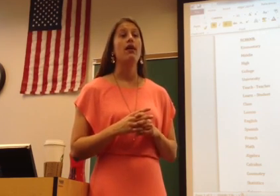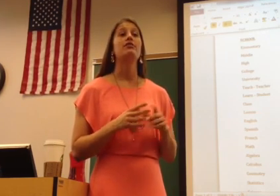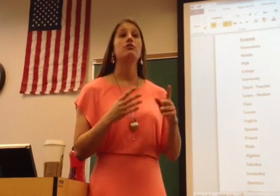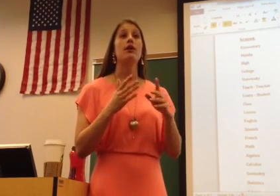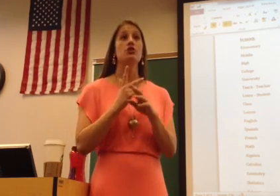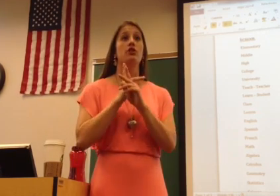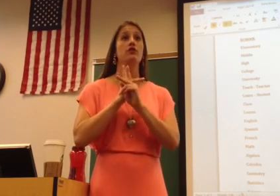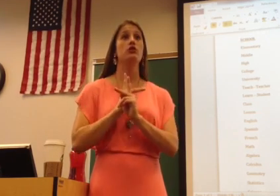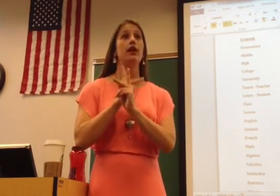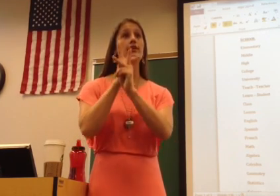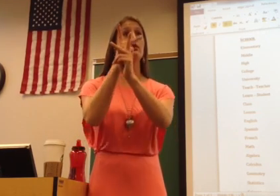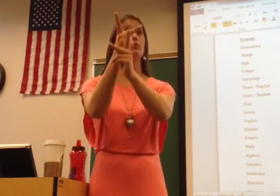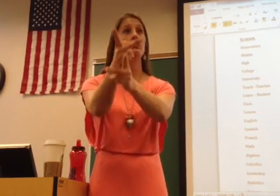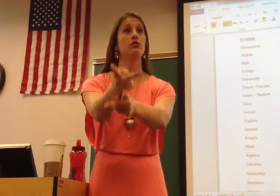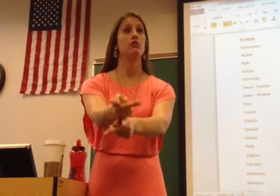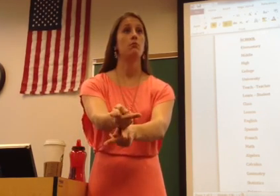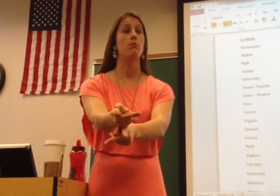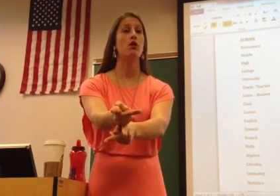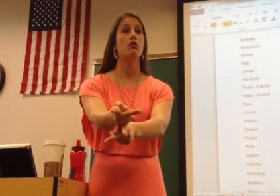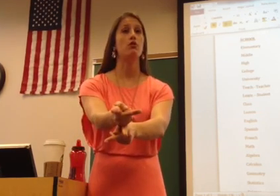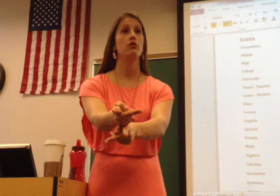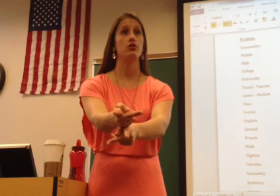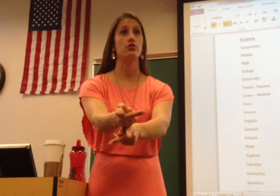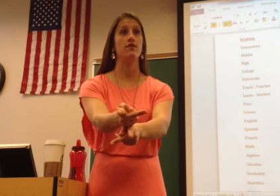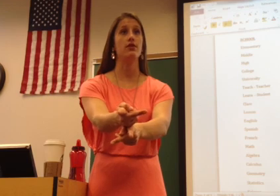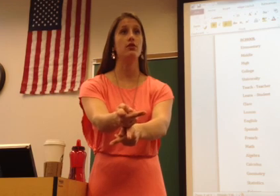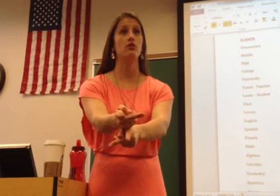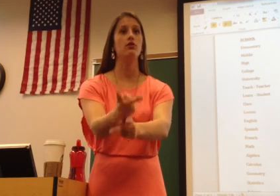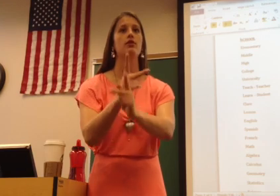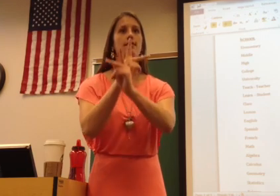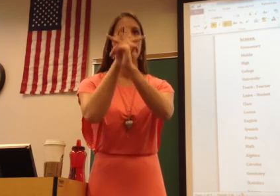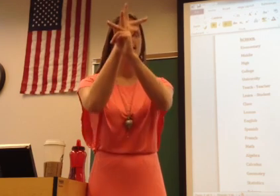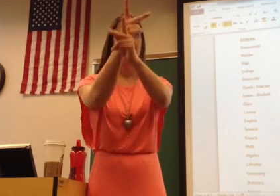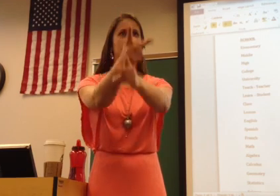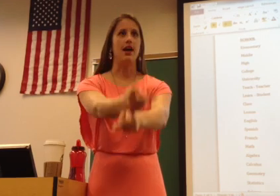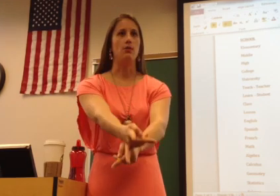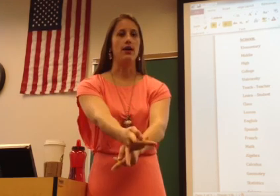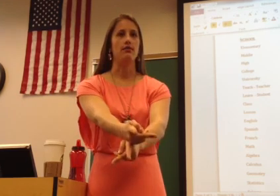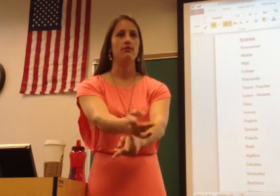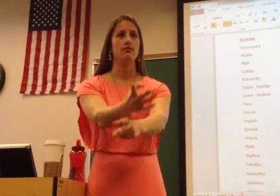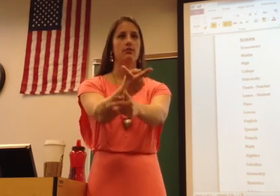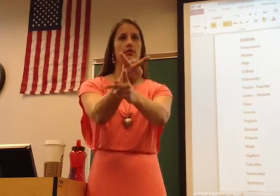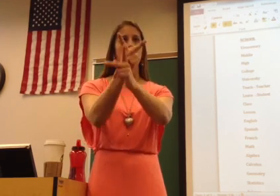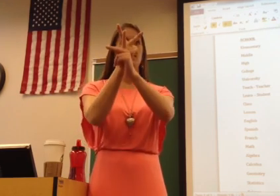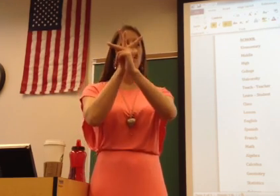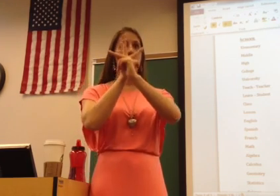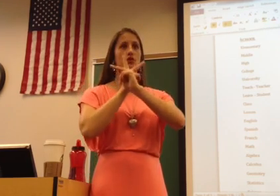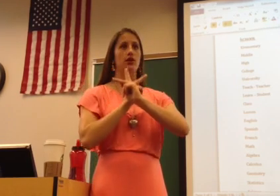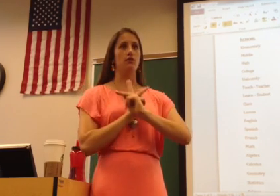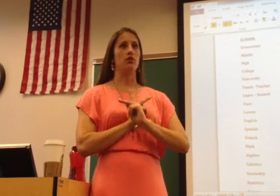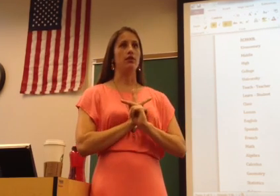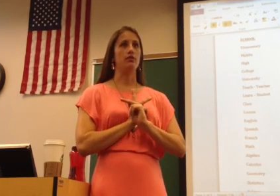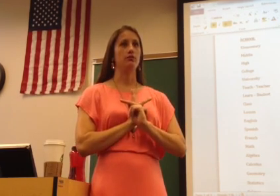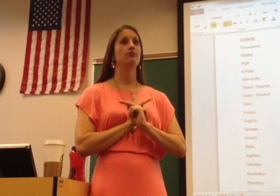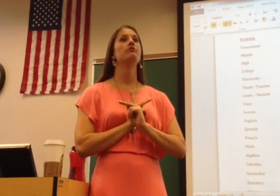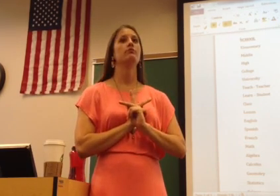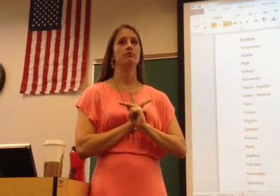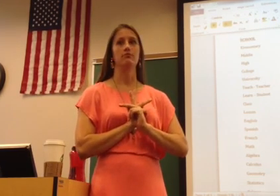it's directional. If you're letting someone borrow or you're giving a loan, it's that way. If you're getting one,